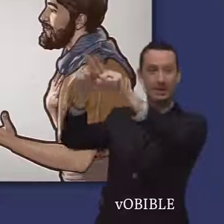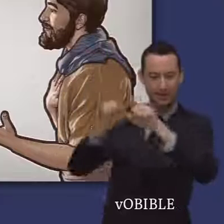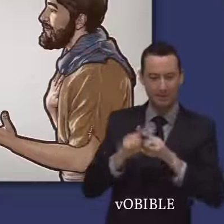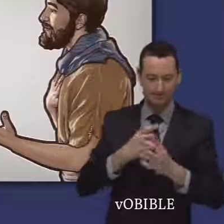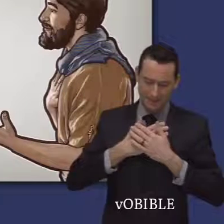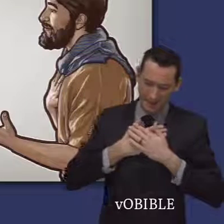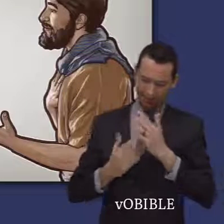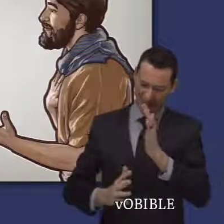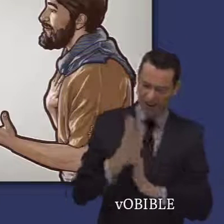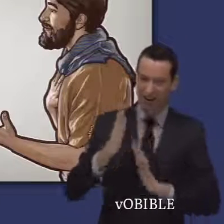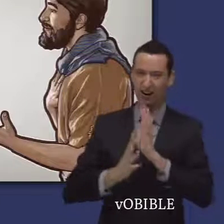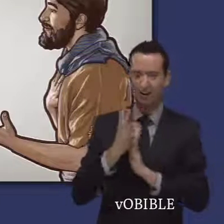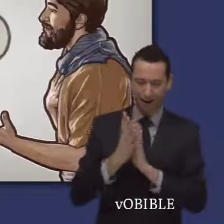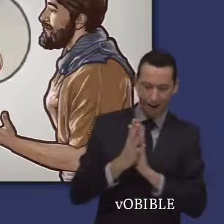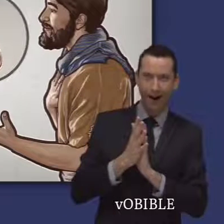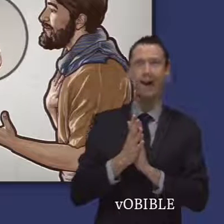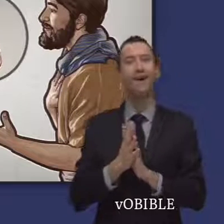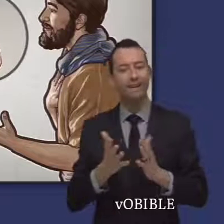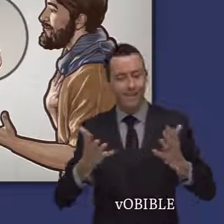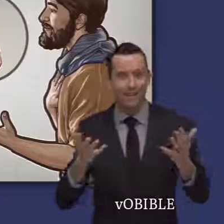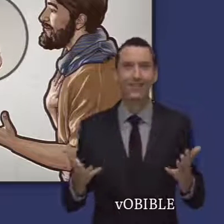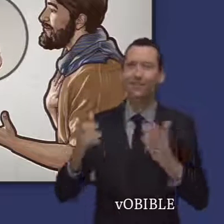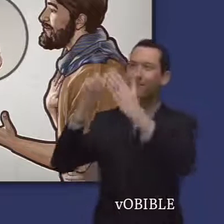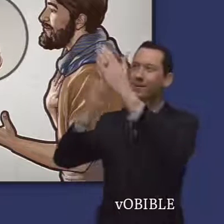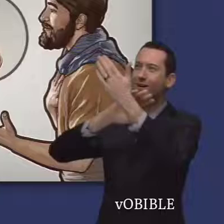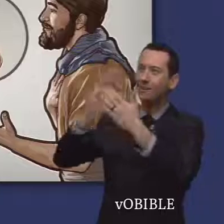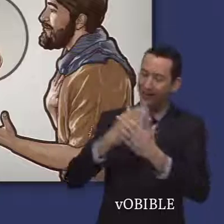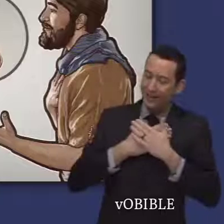Their unfailing love is described as the flame of Jah,